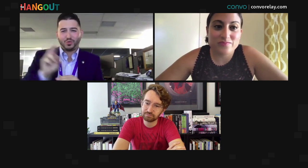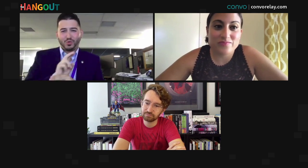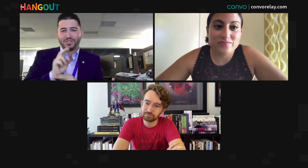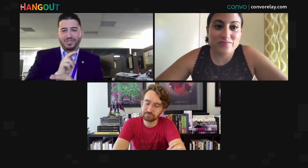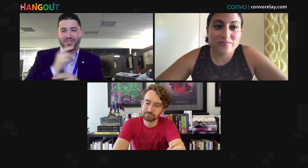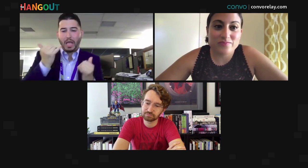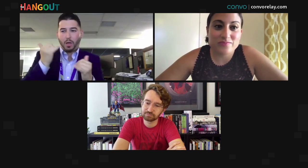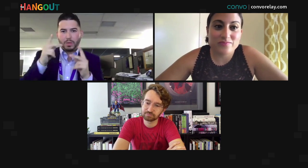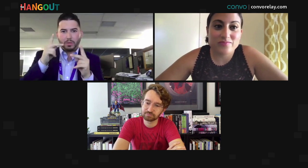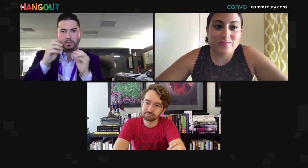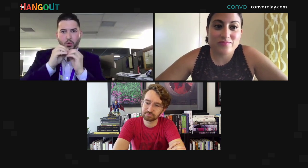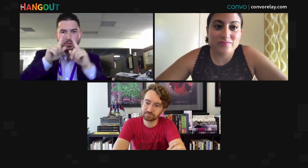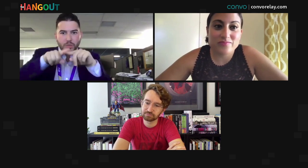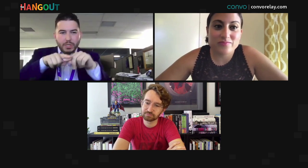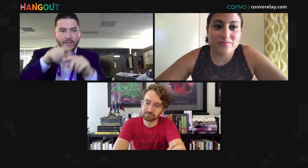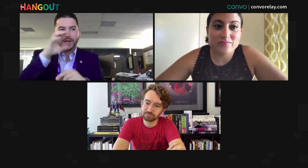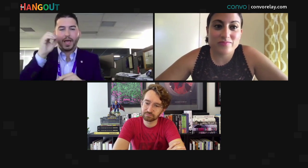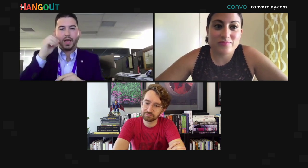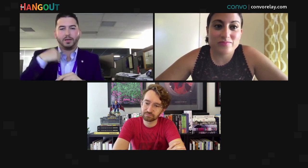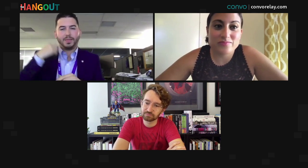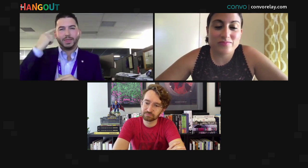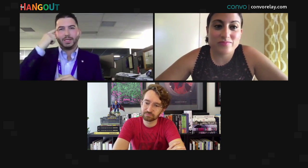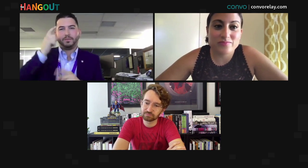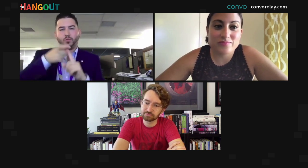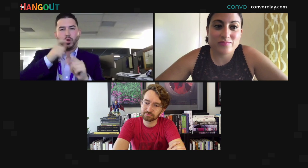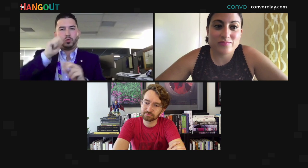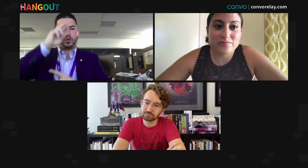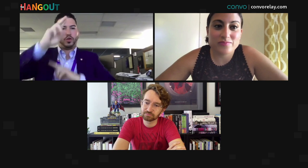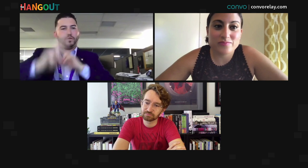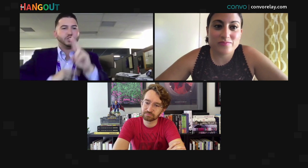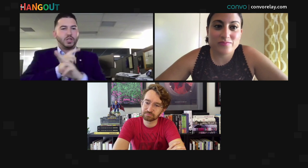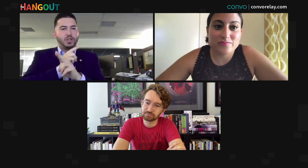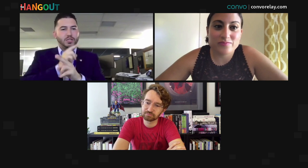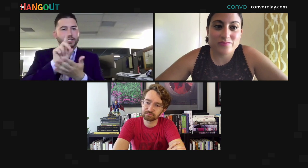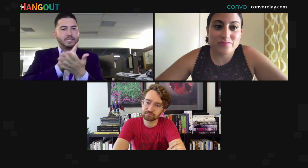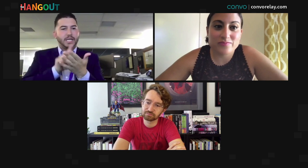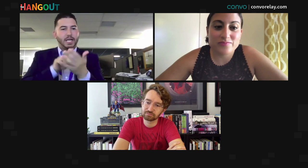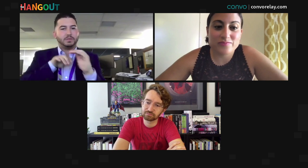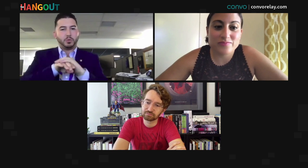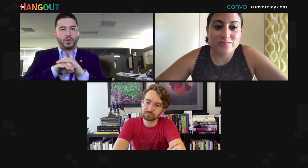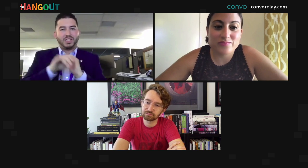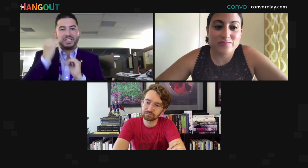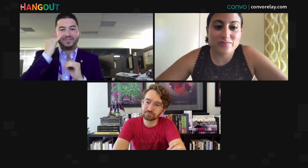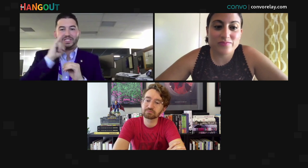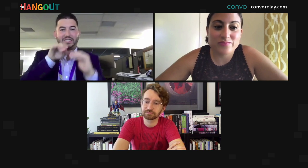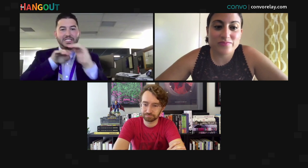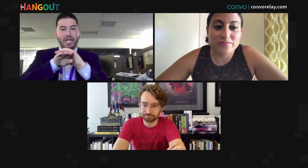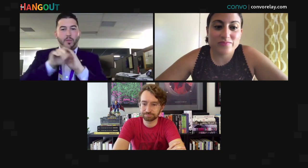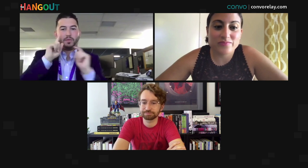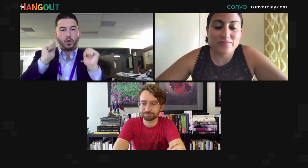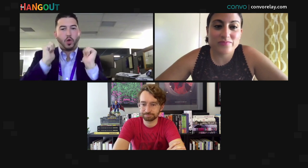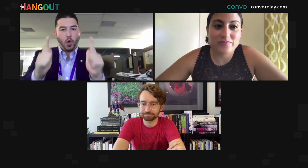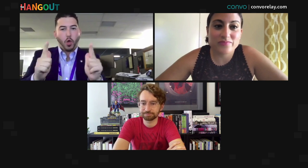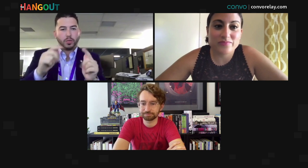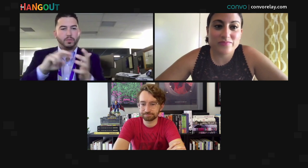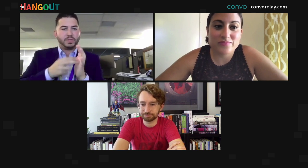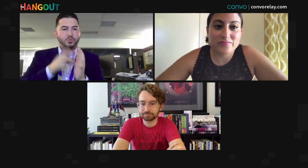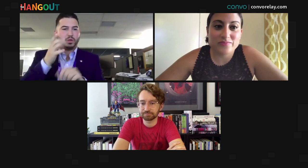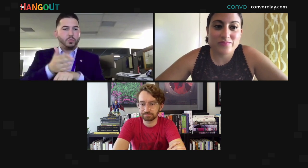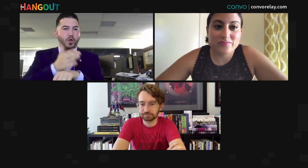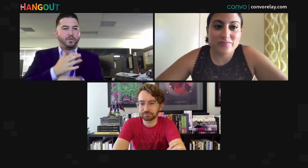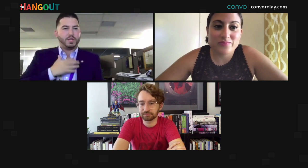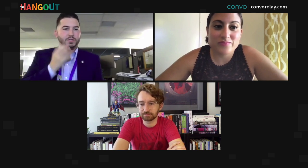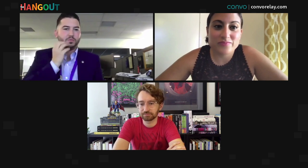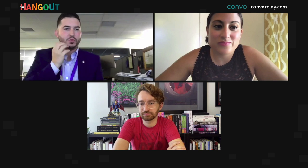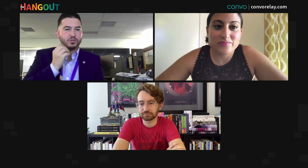COVID, Teams, Zooms, those type of platforms weren't utilized. So just thinking more so from a universal design